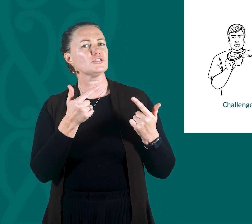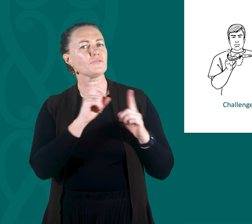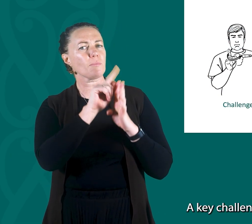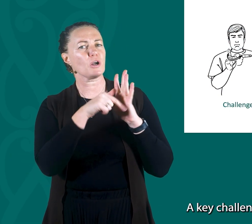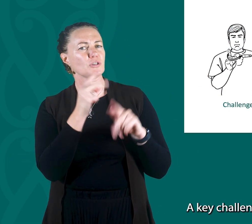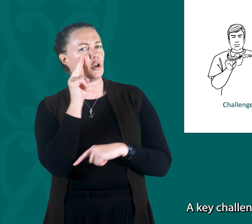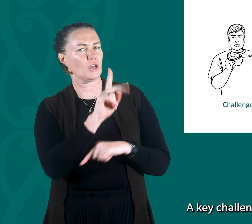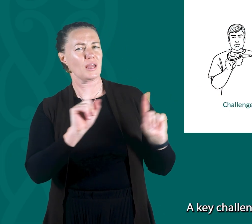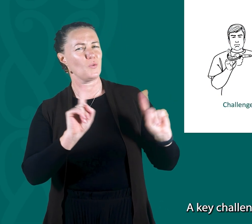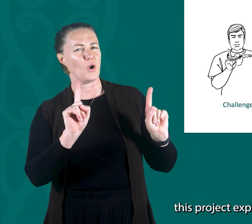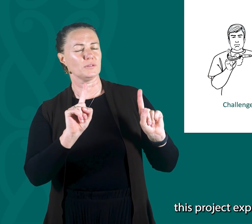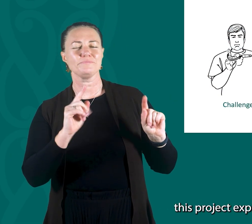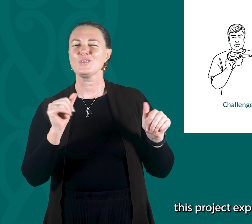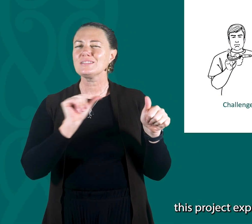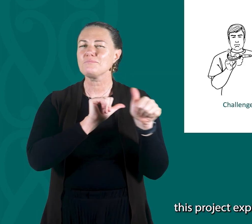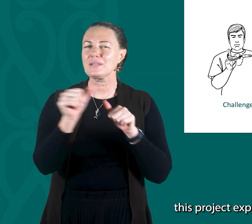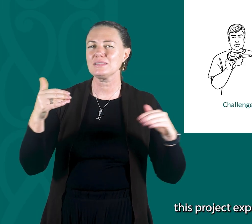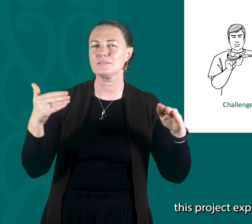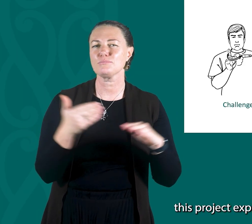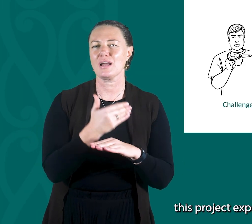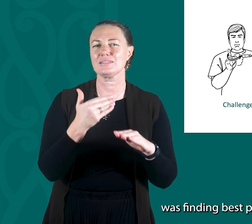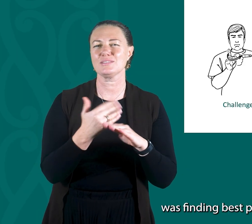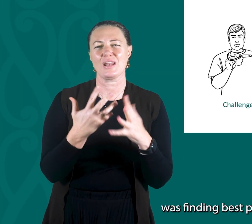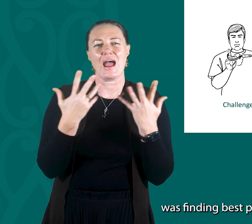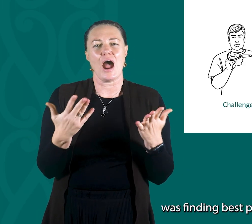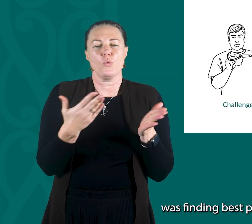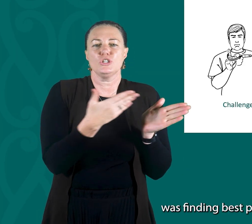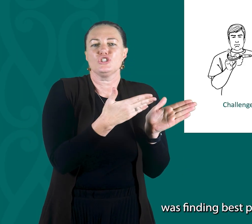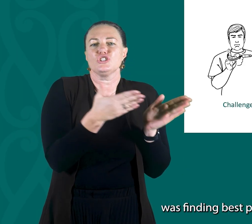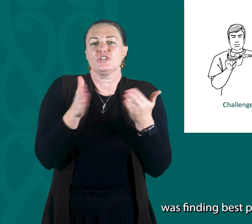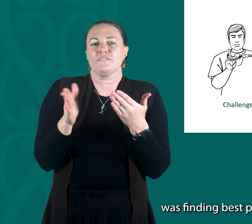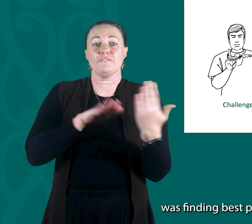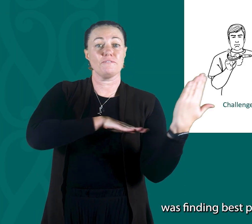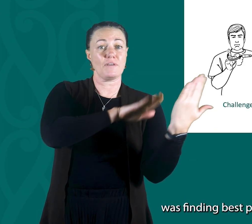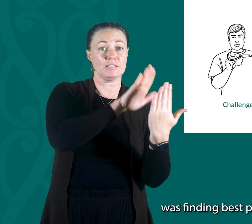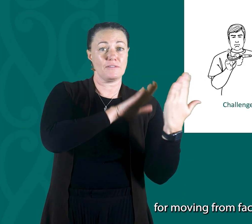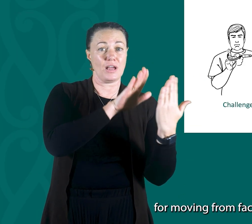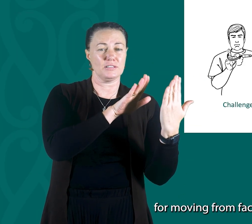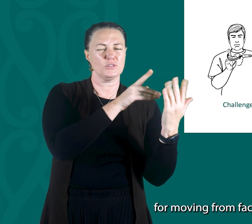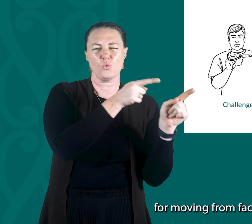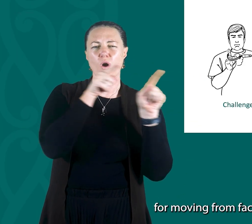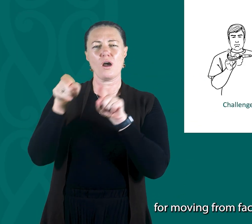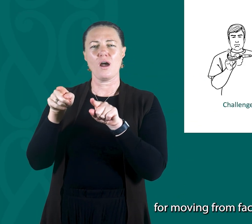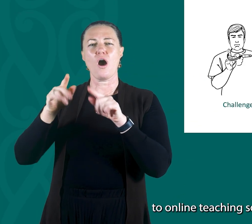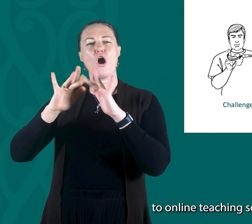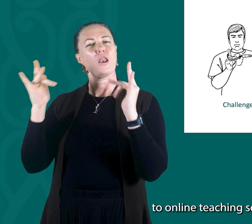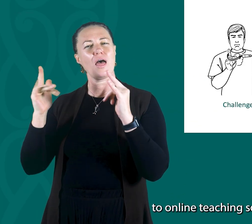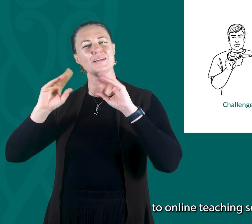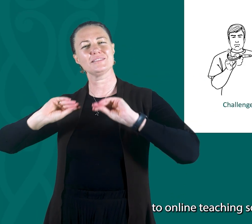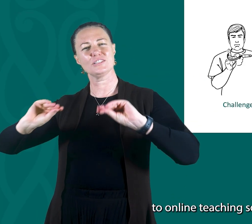A key challenge this project explored was finding best practices for moving from face-to-face to